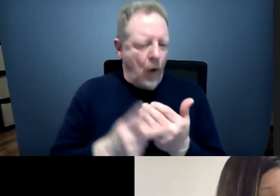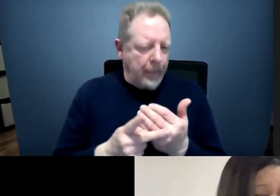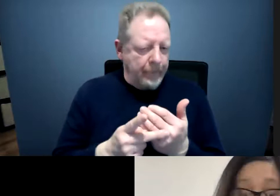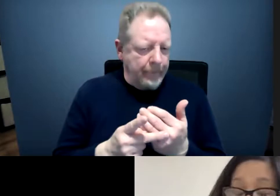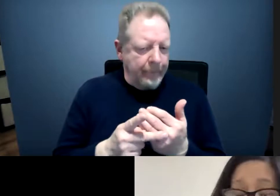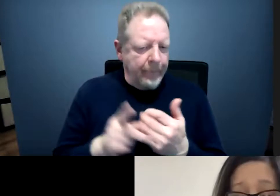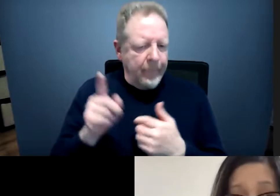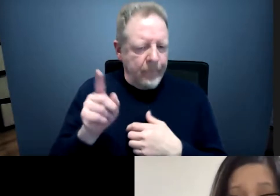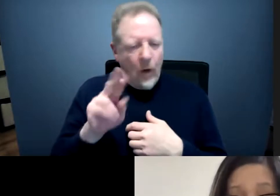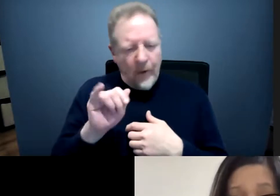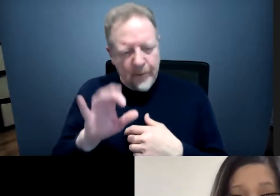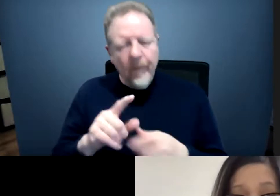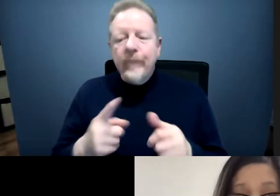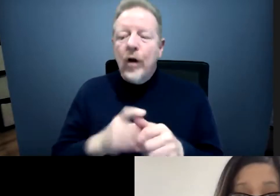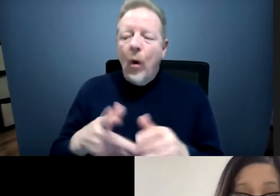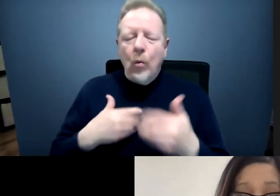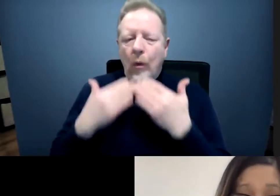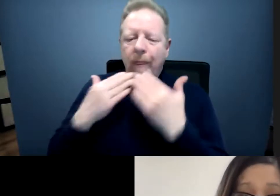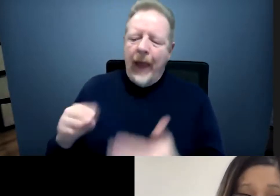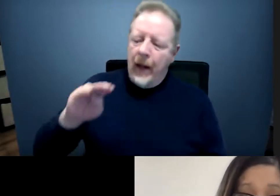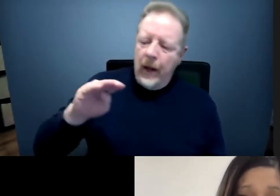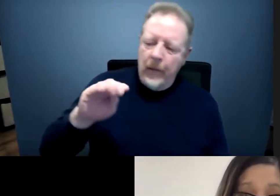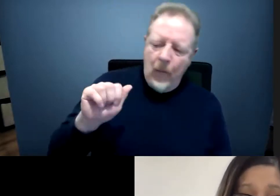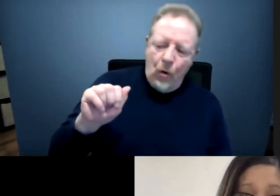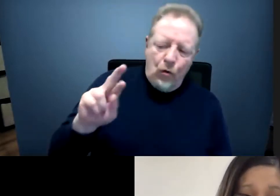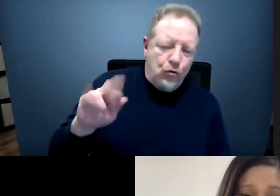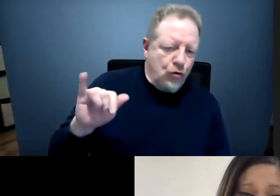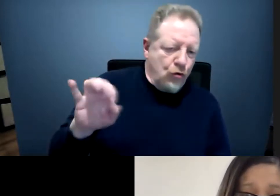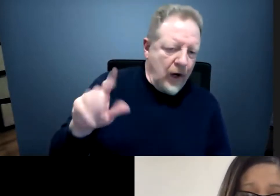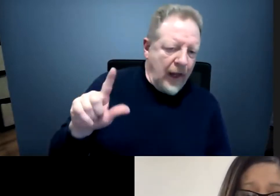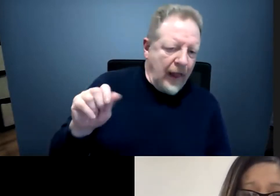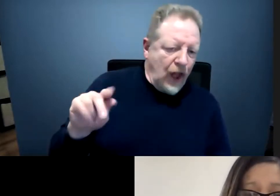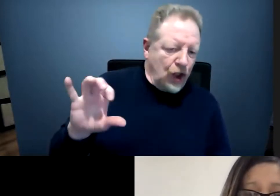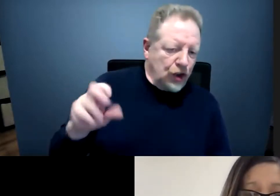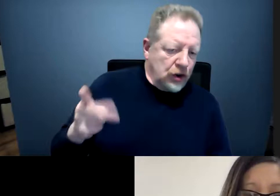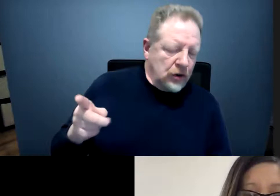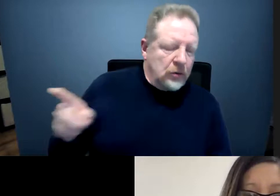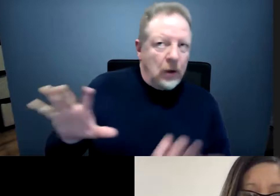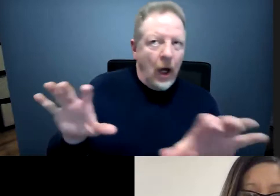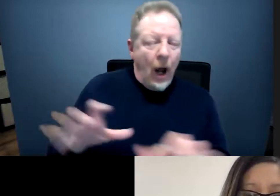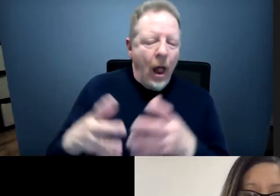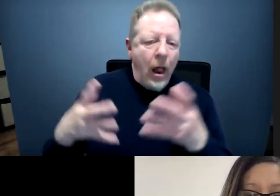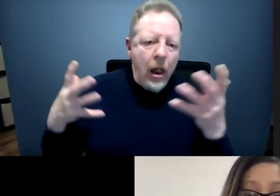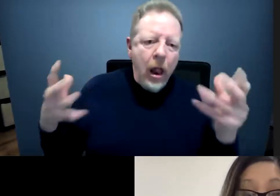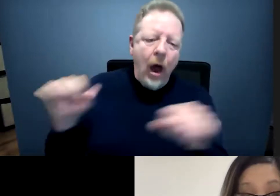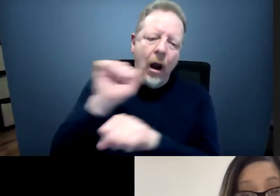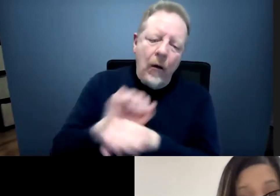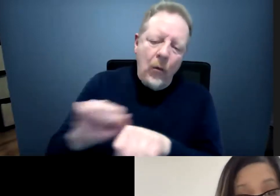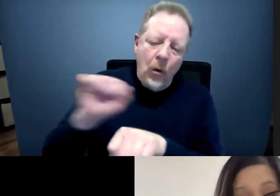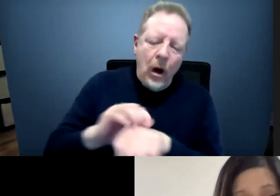of all, I want to thank Marie Lynch. She's done a lot of work on the interpreting program, and it's quite a task. There's